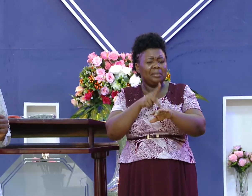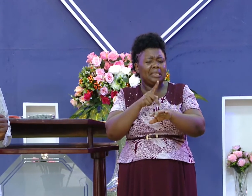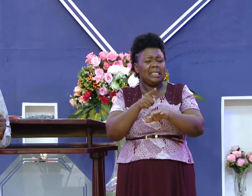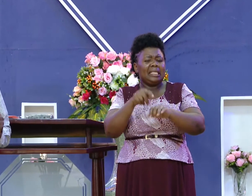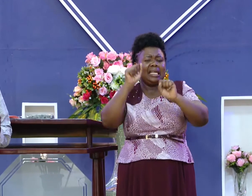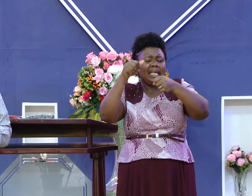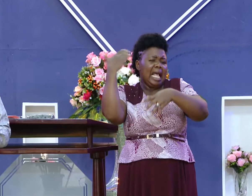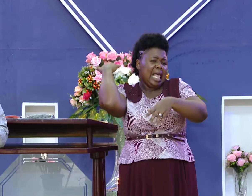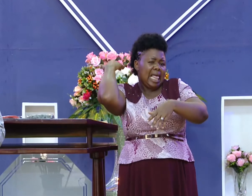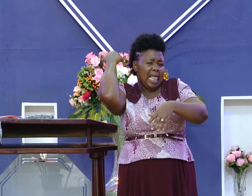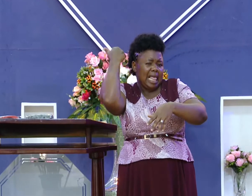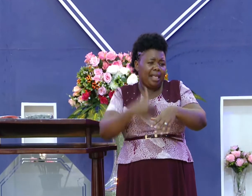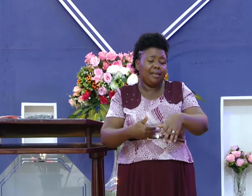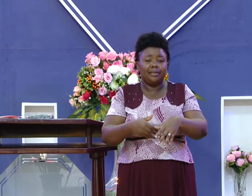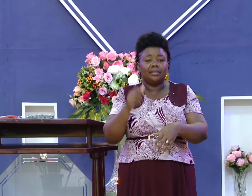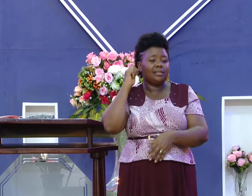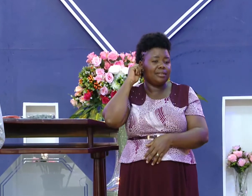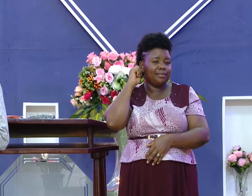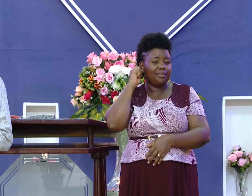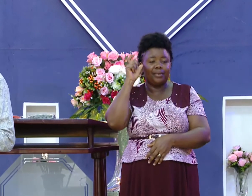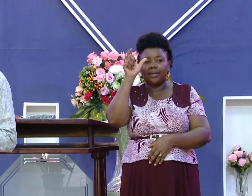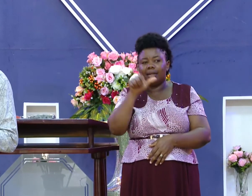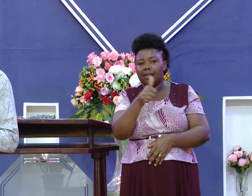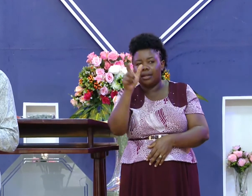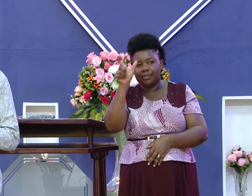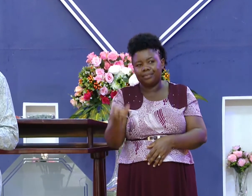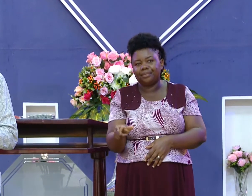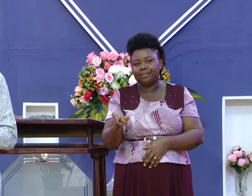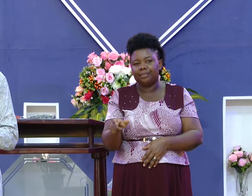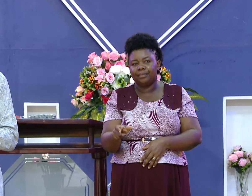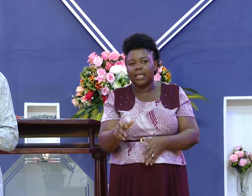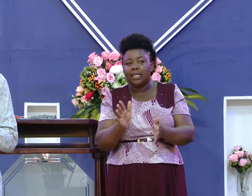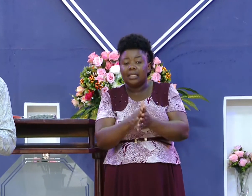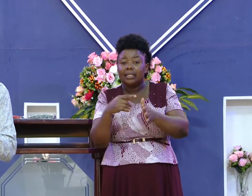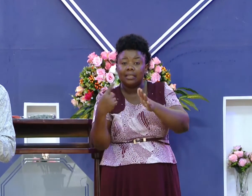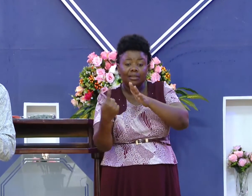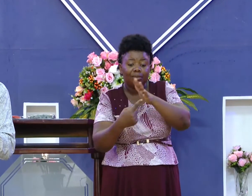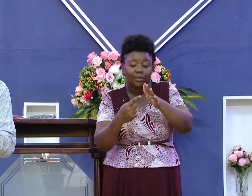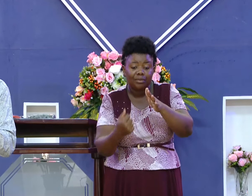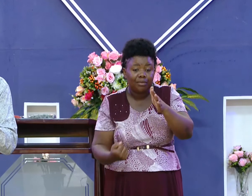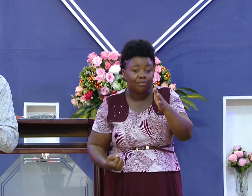an ear of another person. It was hard for Jesus to know that Peter can cut people's ears.